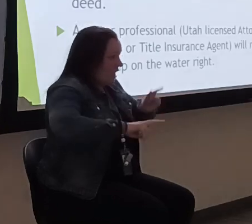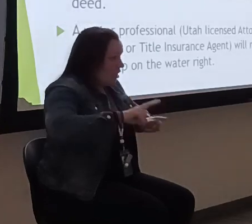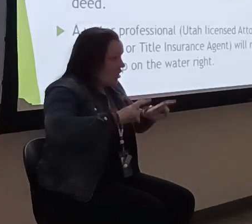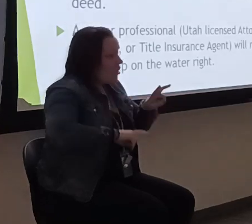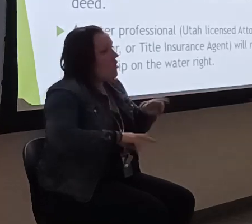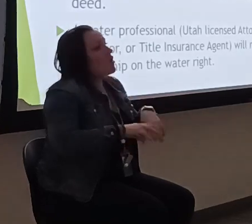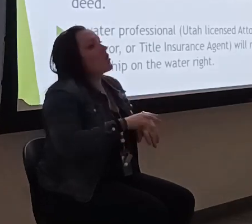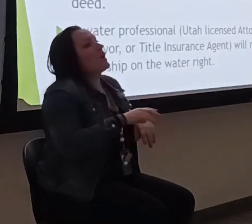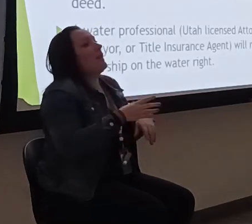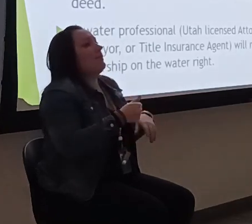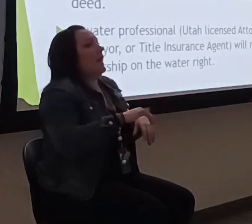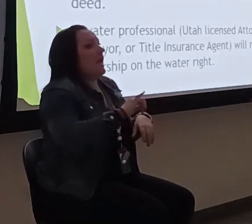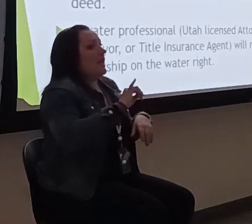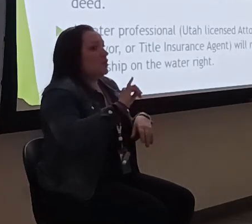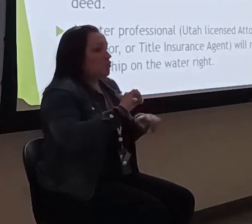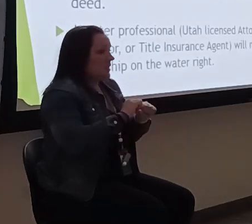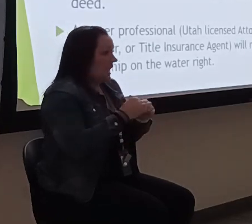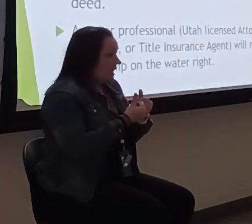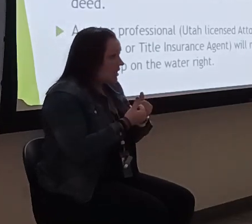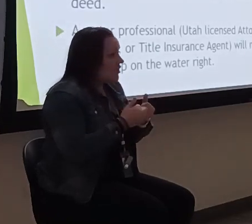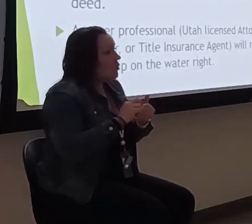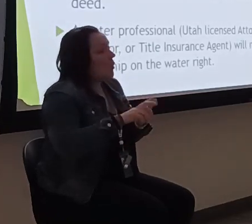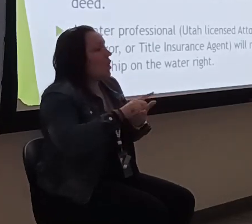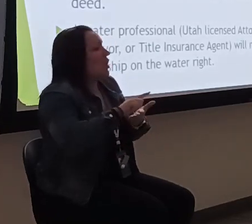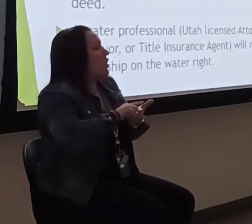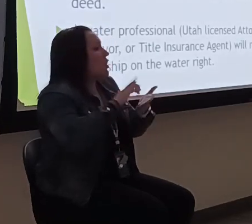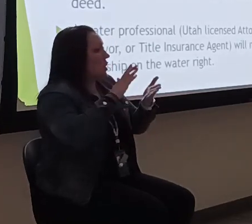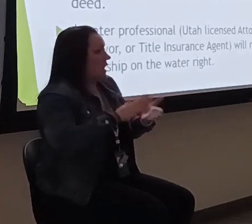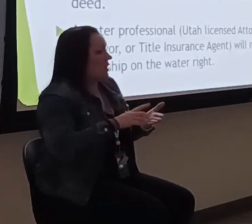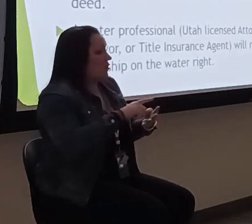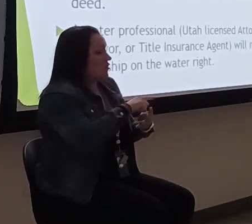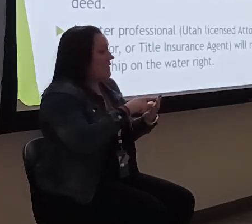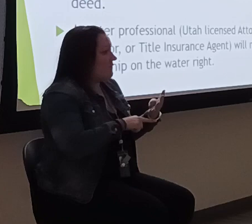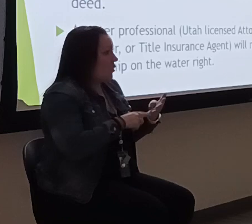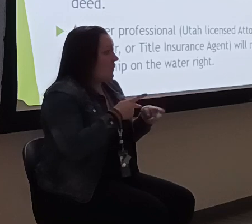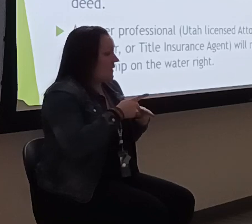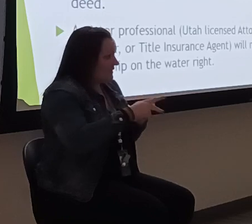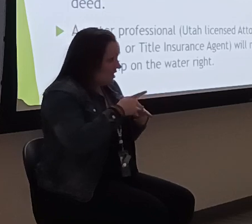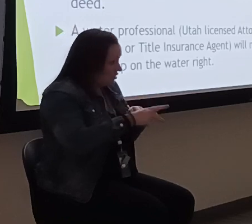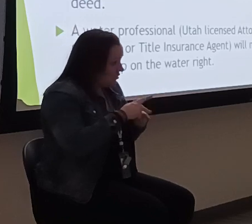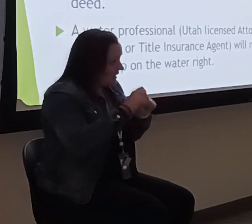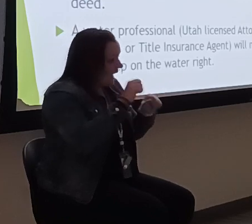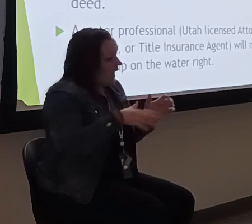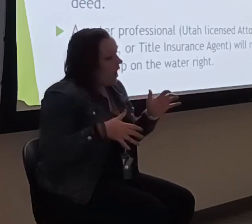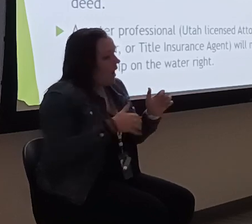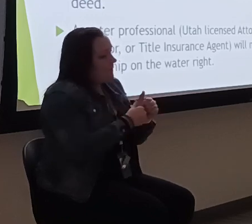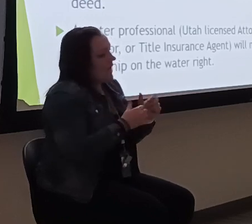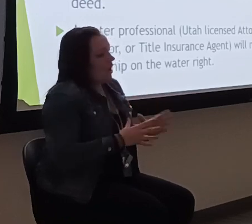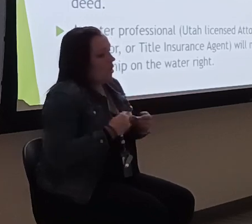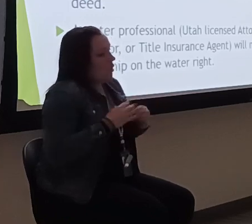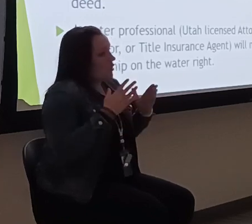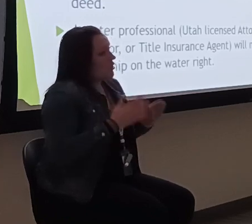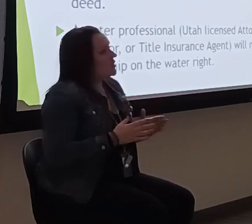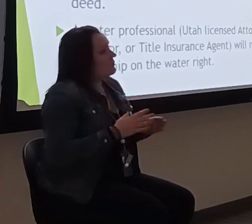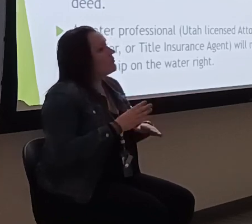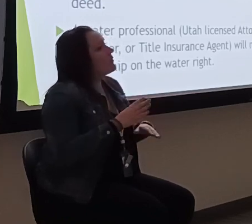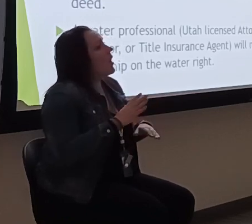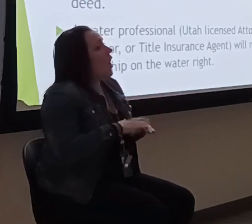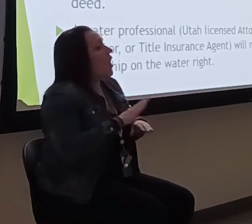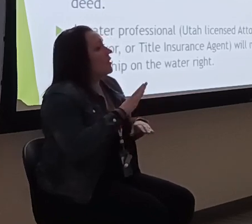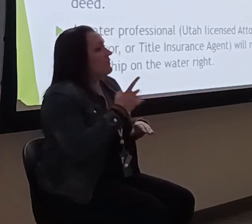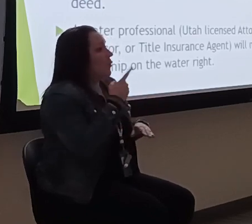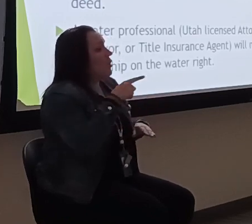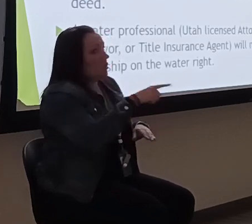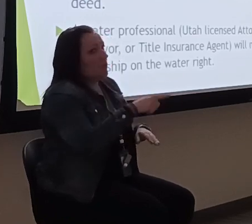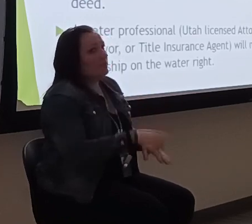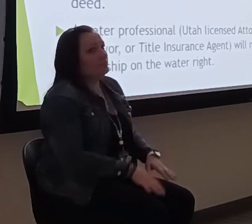or an attorney. Those are the 4 professionals that can update ownership on your